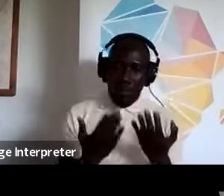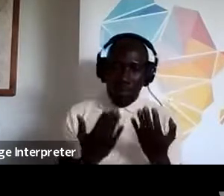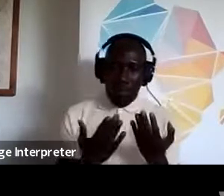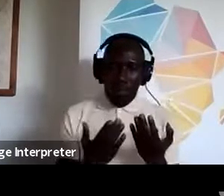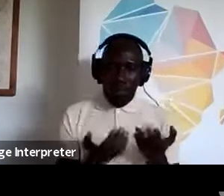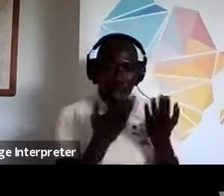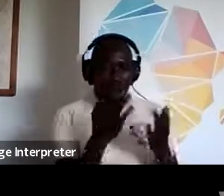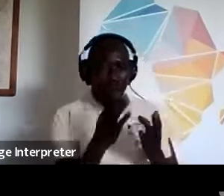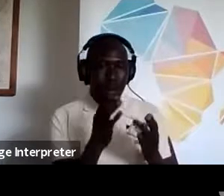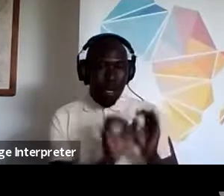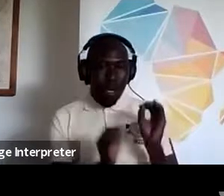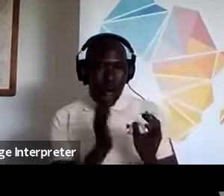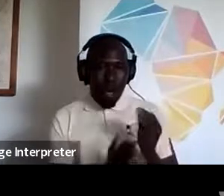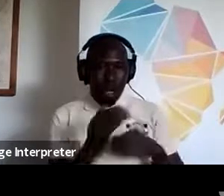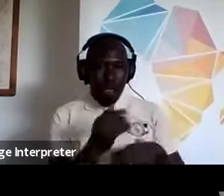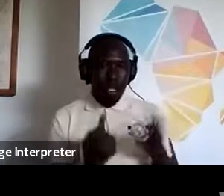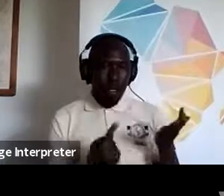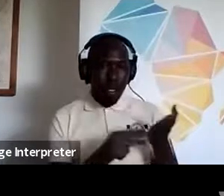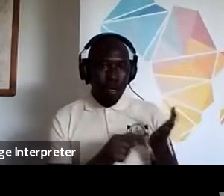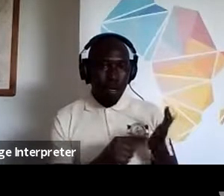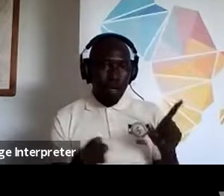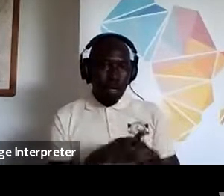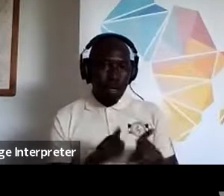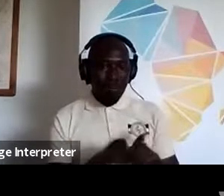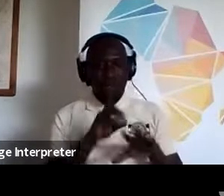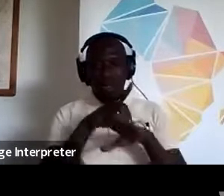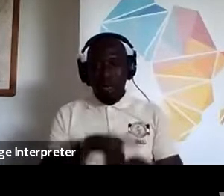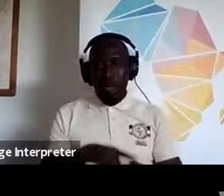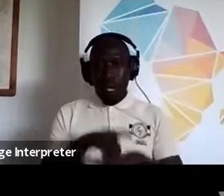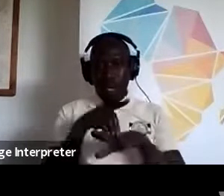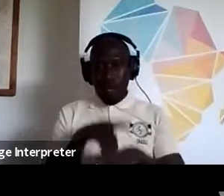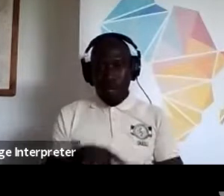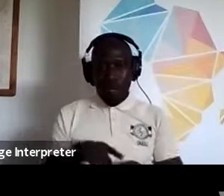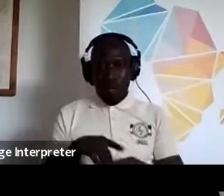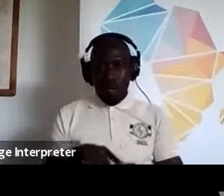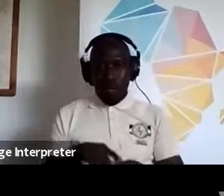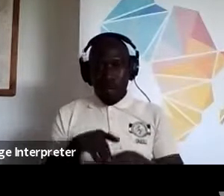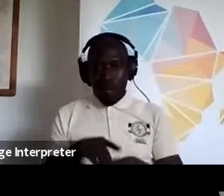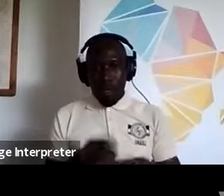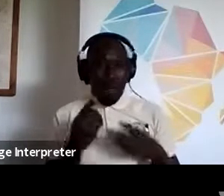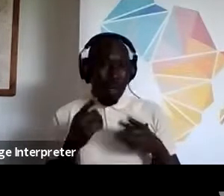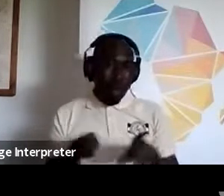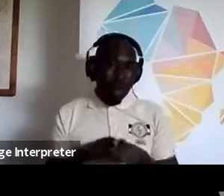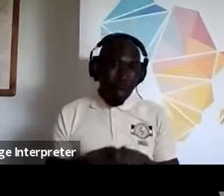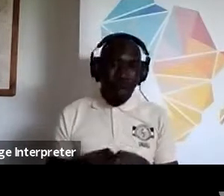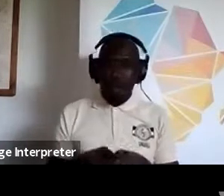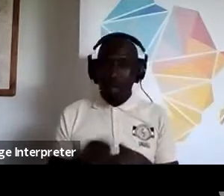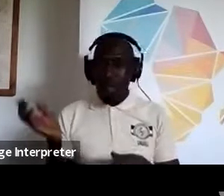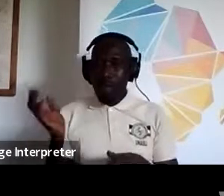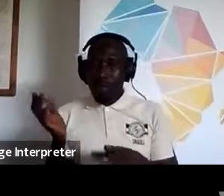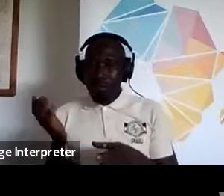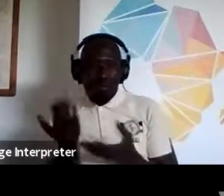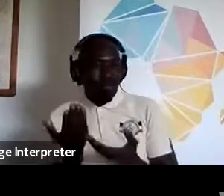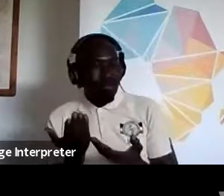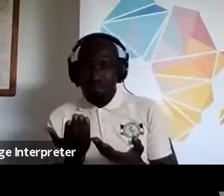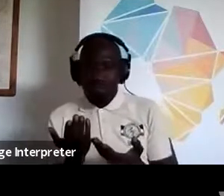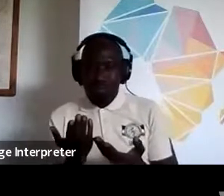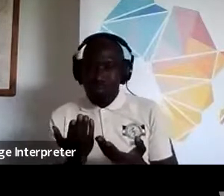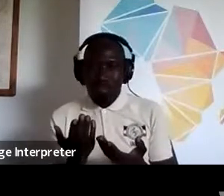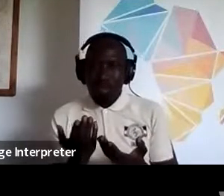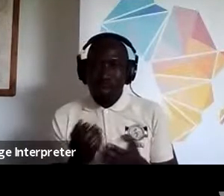having no access to technology is a liability to people with disabilities. And in Uganda, where we have